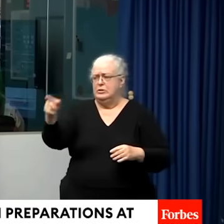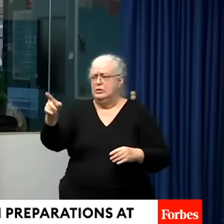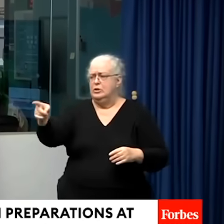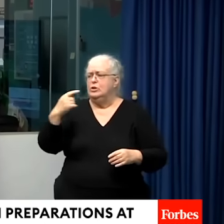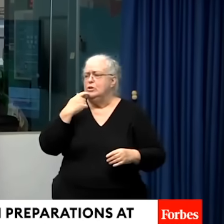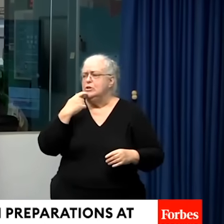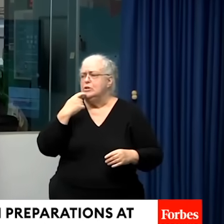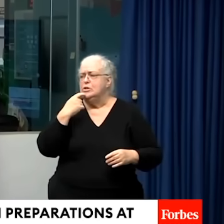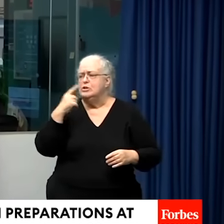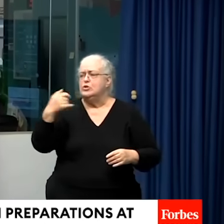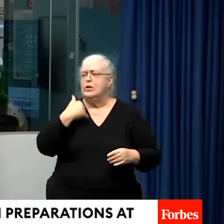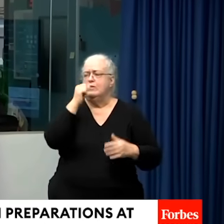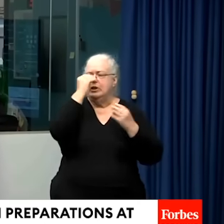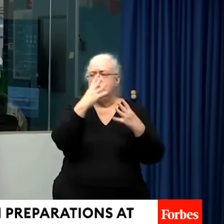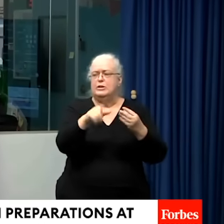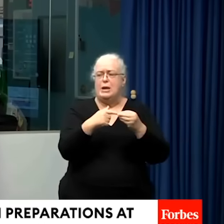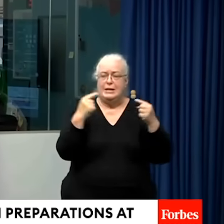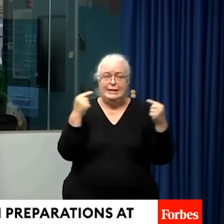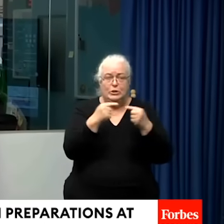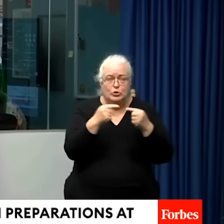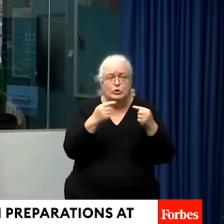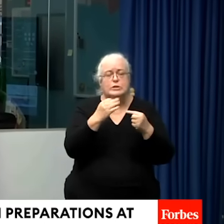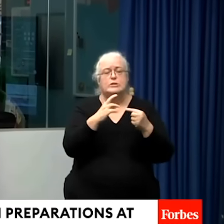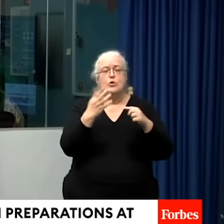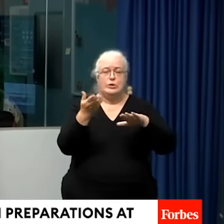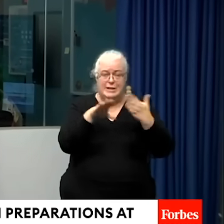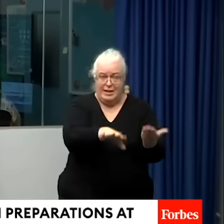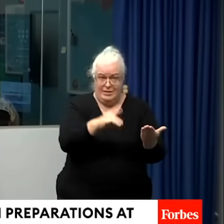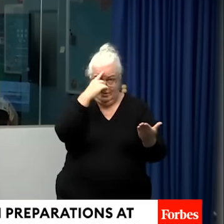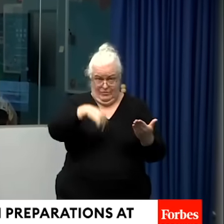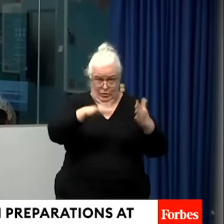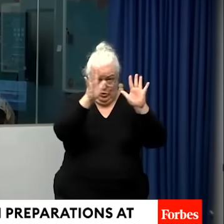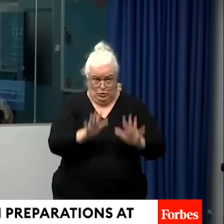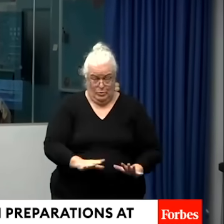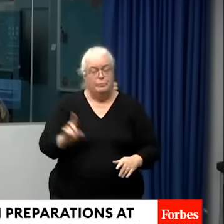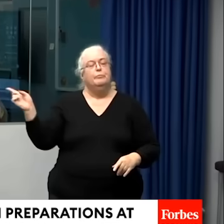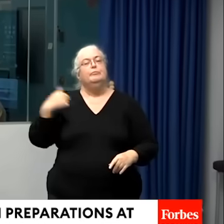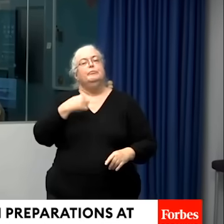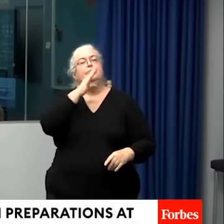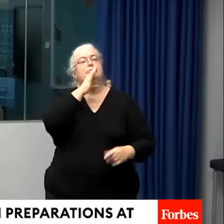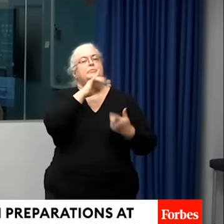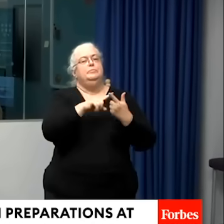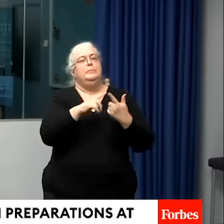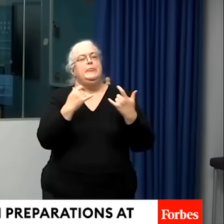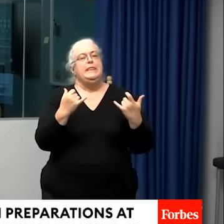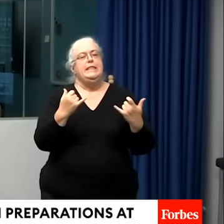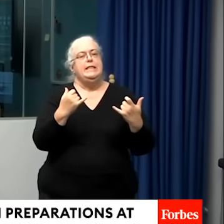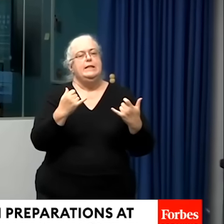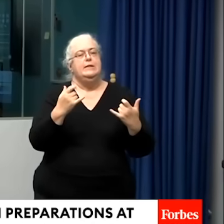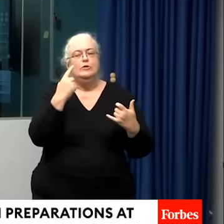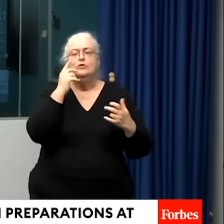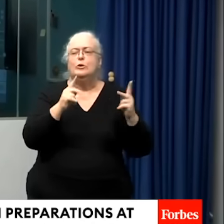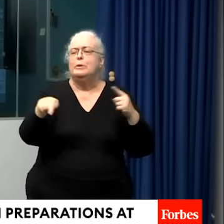Director, do you have any information on injuries or fatalities or anything like that at this point? Yeah, I spoke earlier today, and again, the question